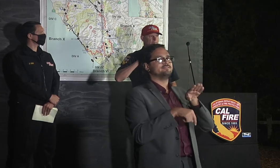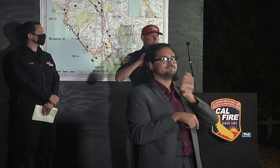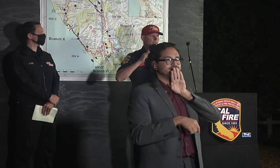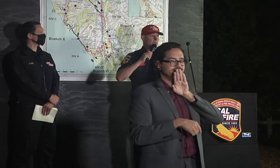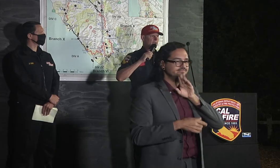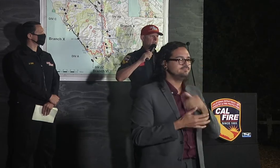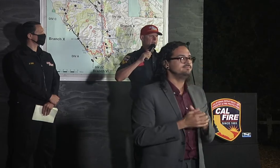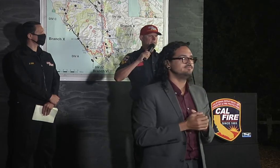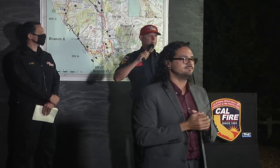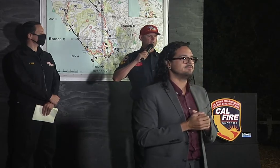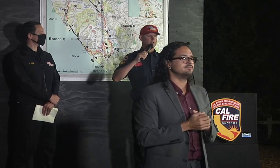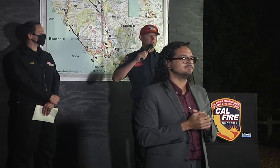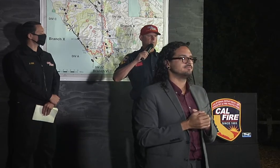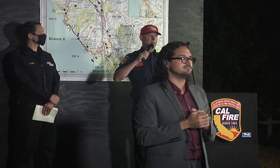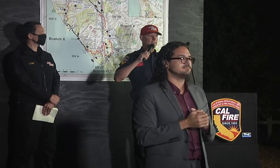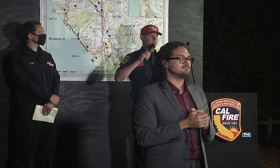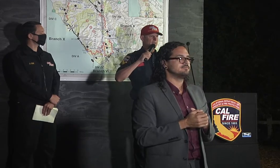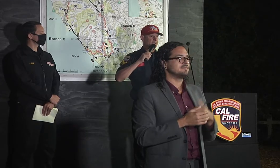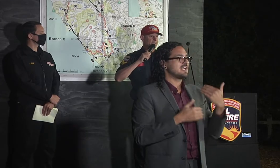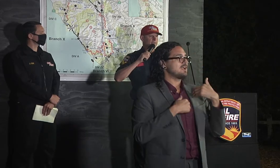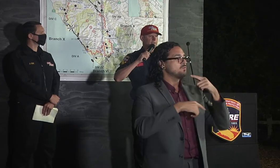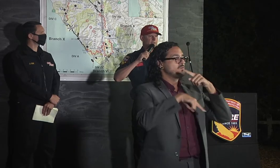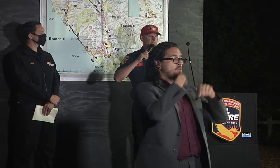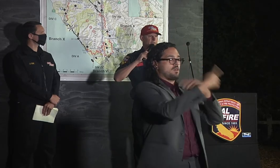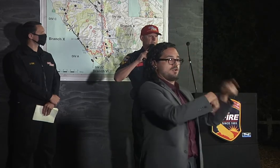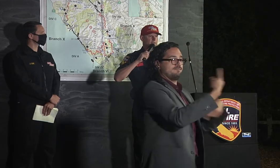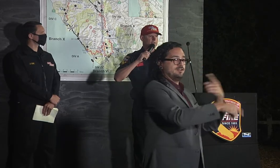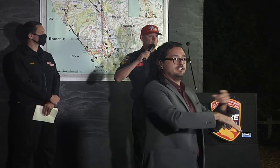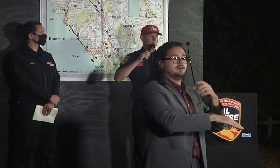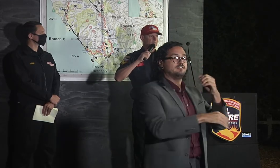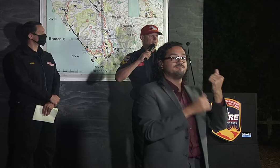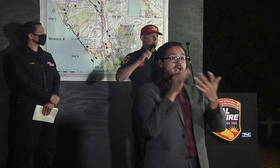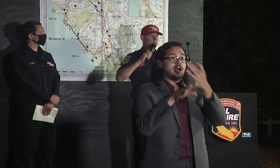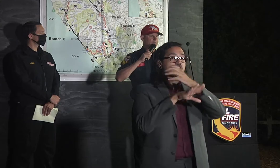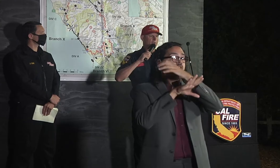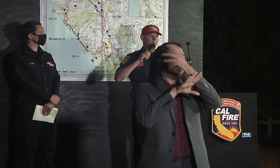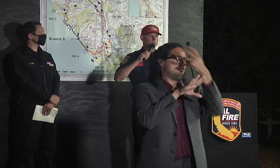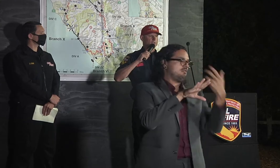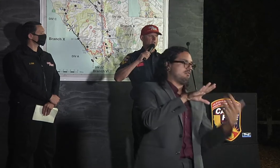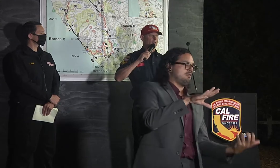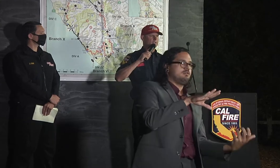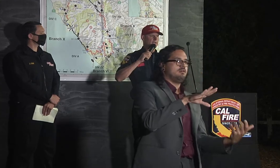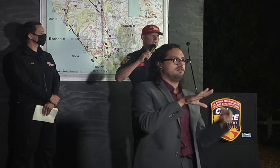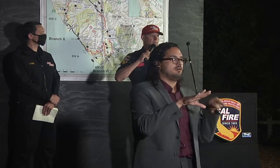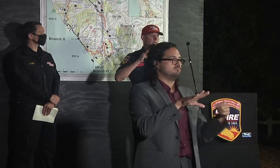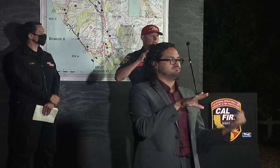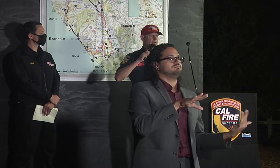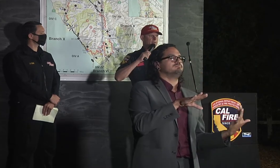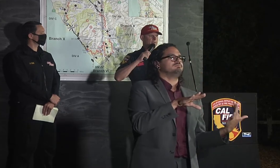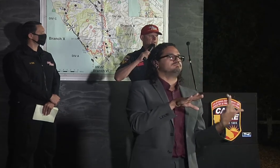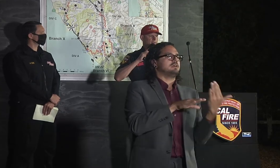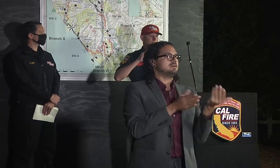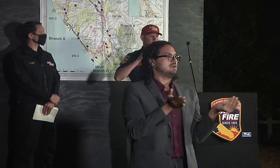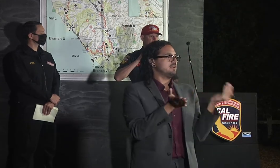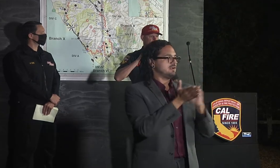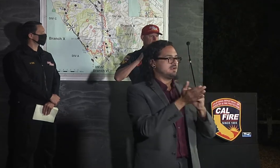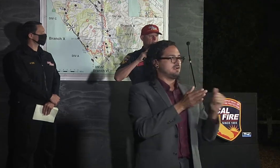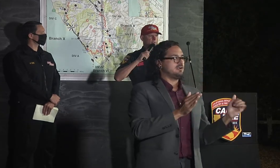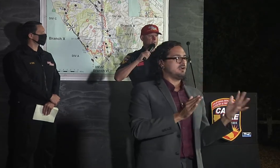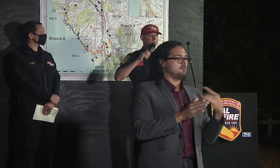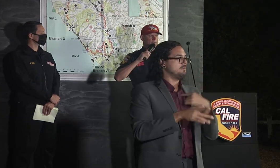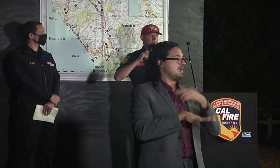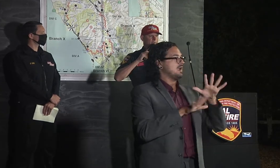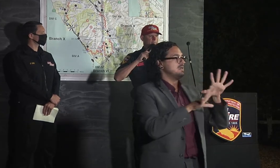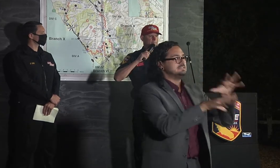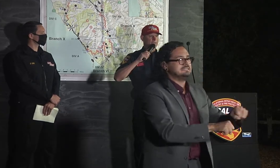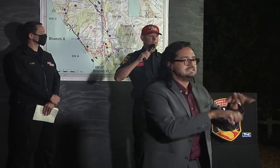crossed our line. And a lot of that was due to the fact that, again, the there hasn't been fire history here for such a long time. The matter